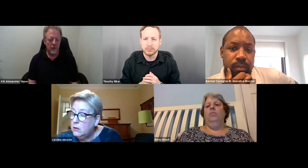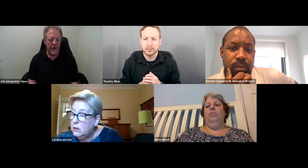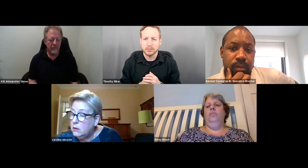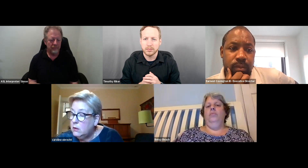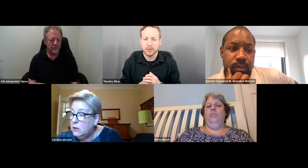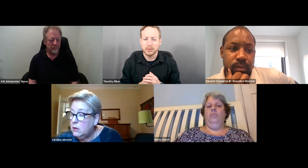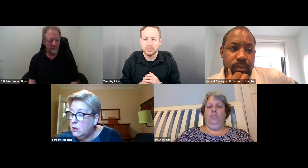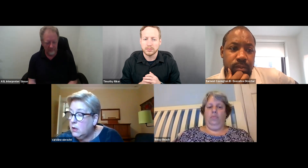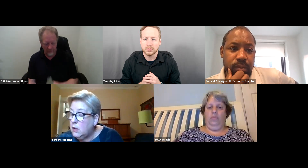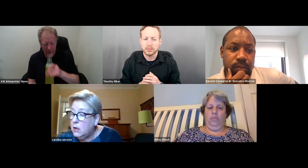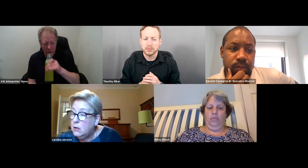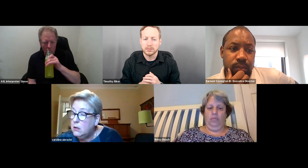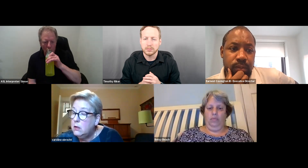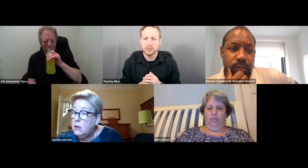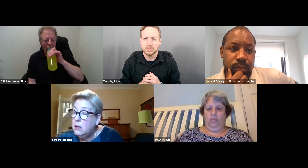Still waiting?